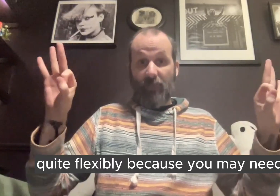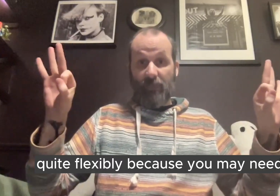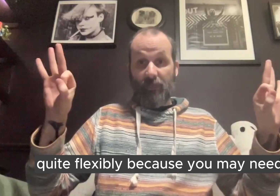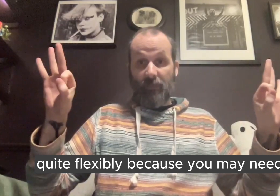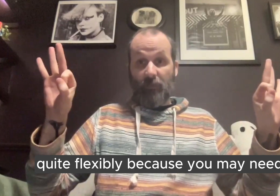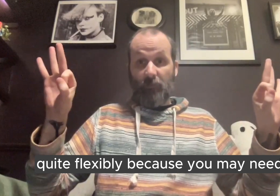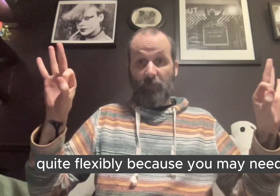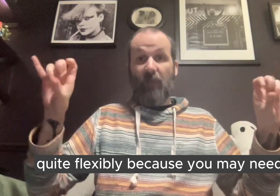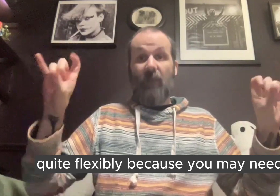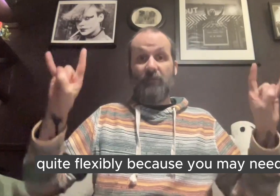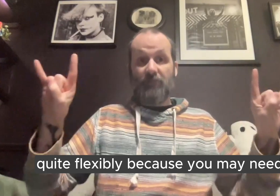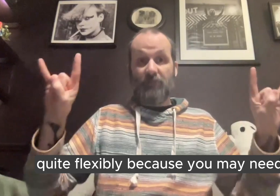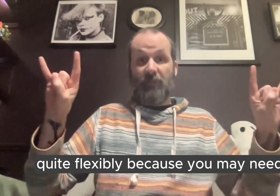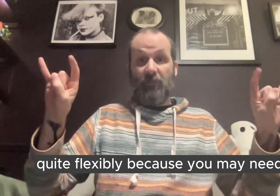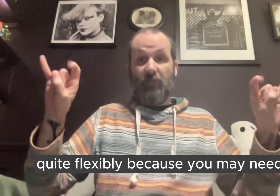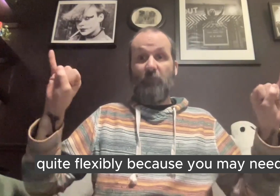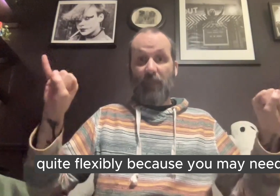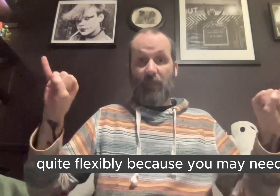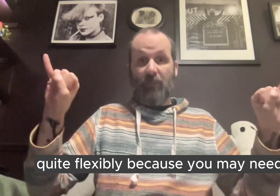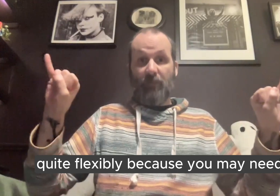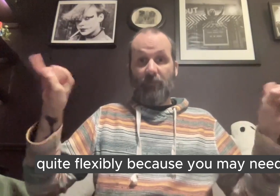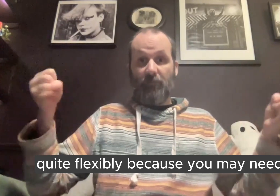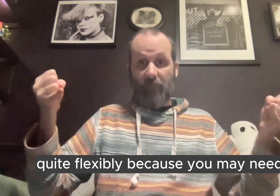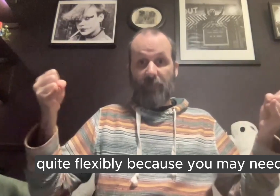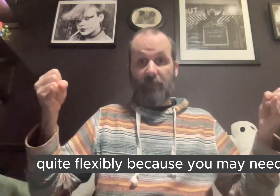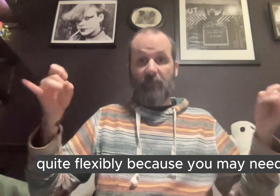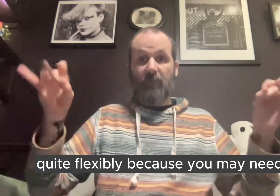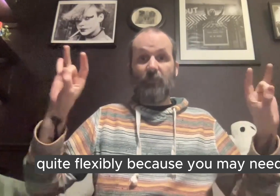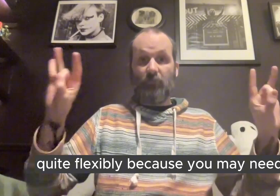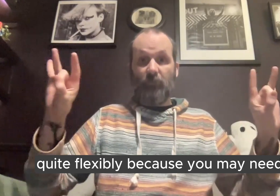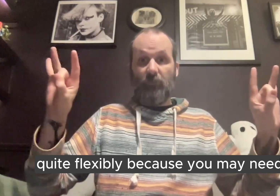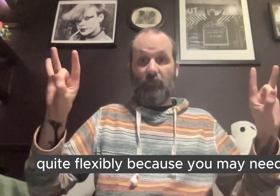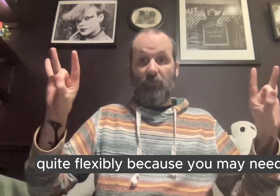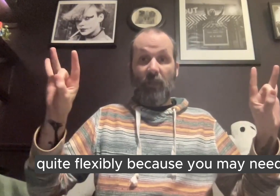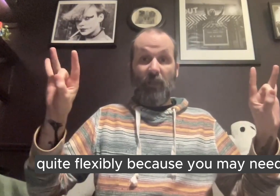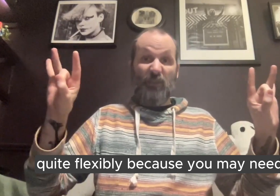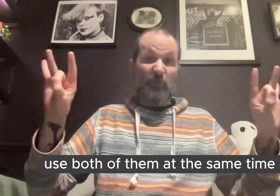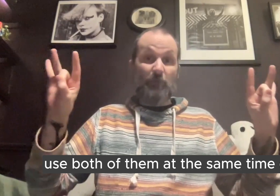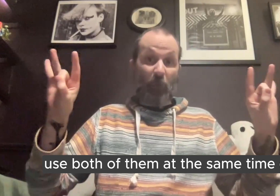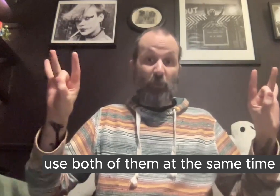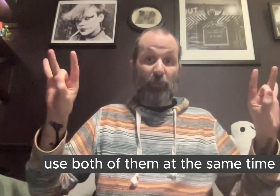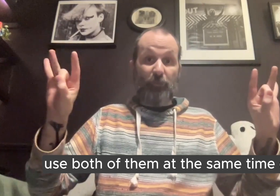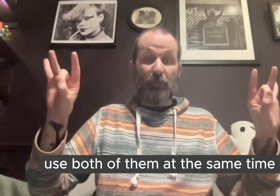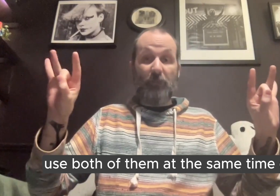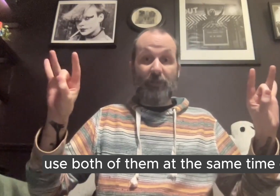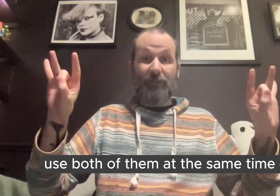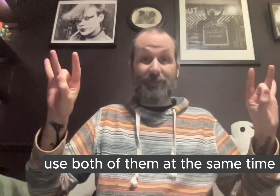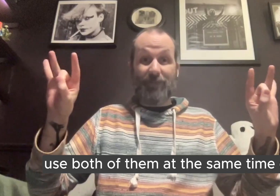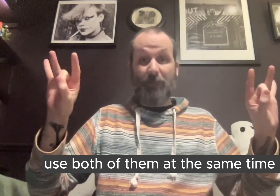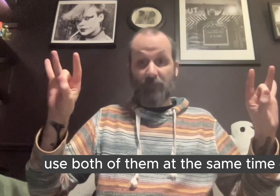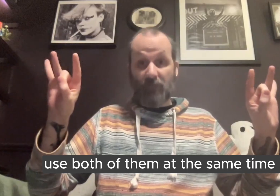flexibly because you may need to use both of them at the same